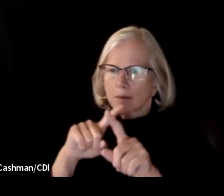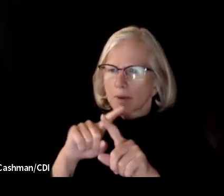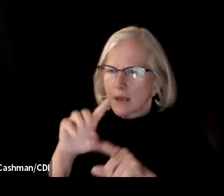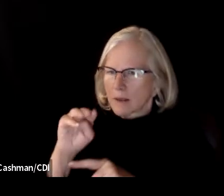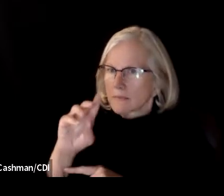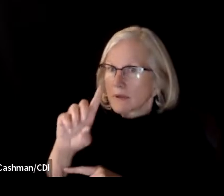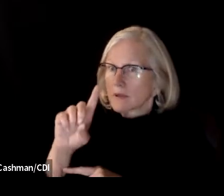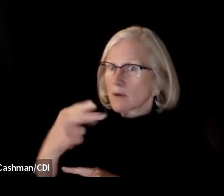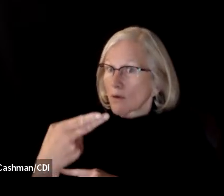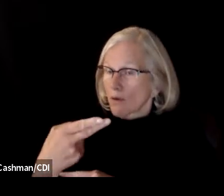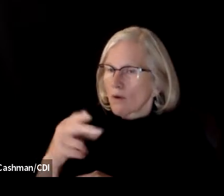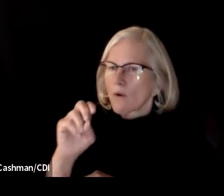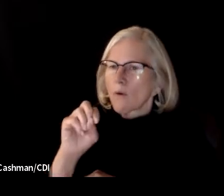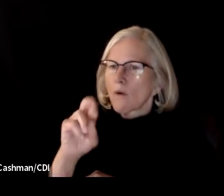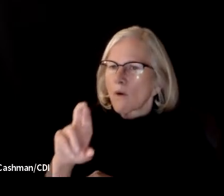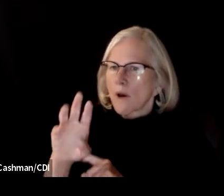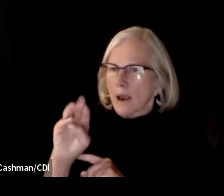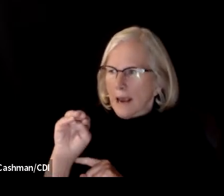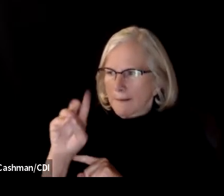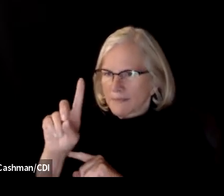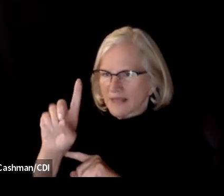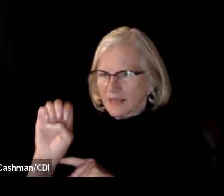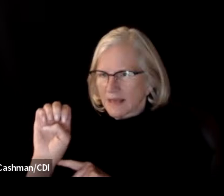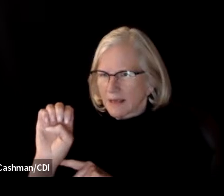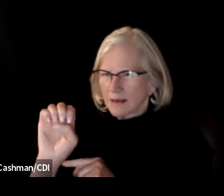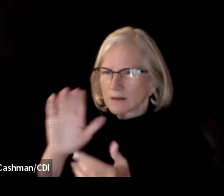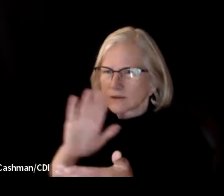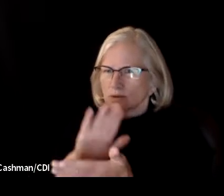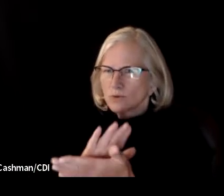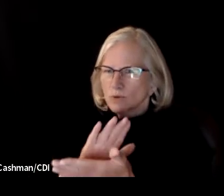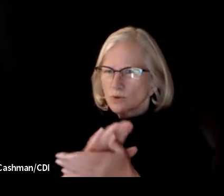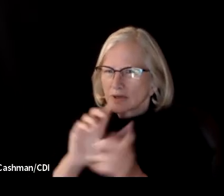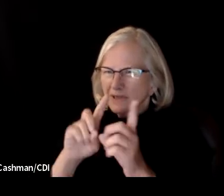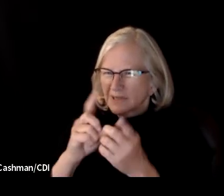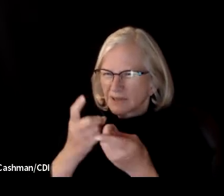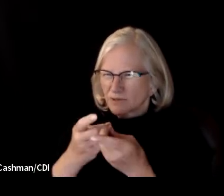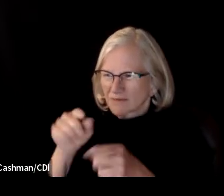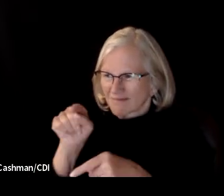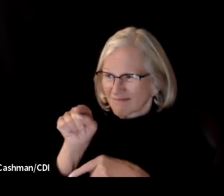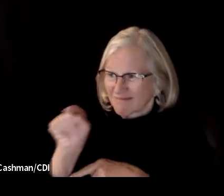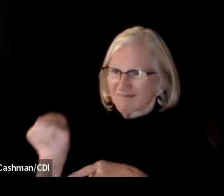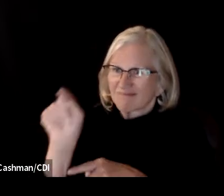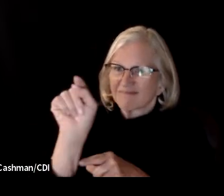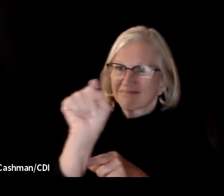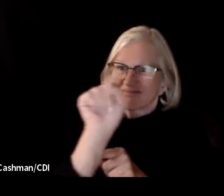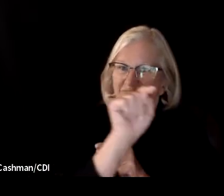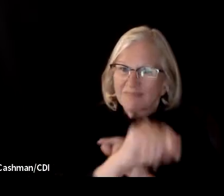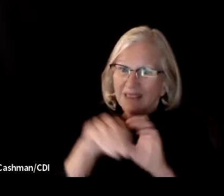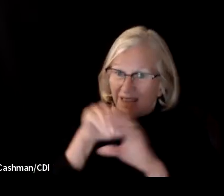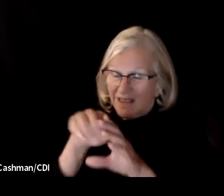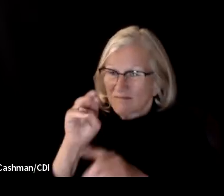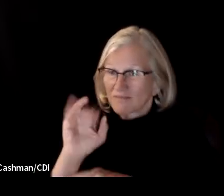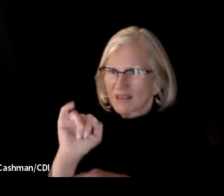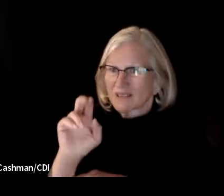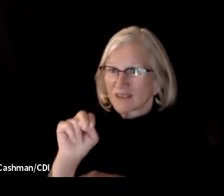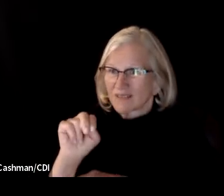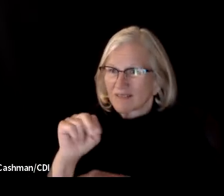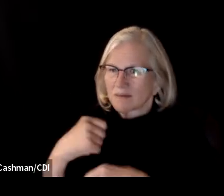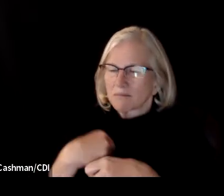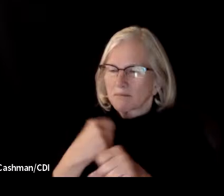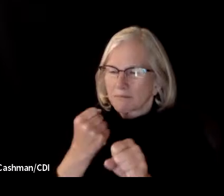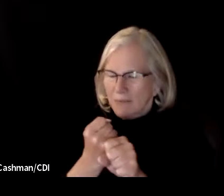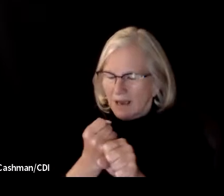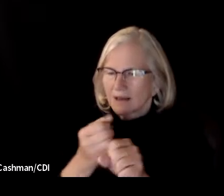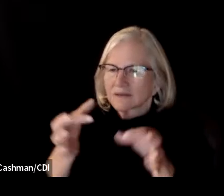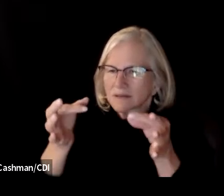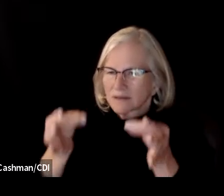Education. Every school district, as you know, across the state makes local policies in school board policies, and